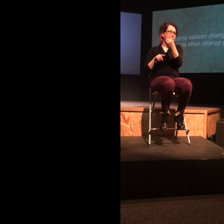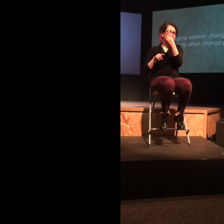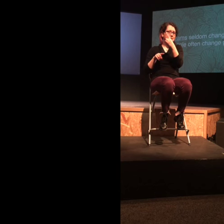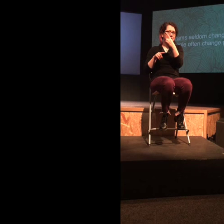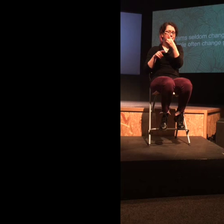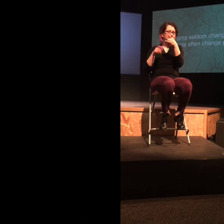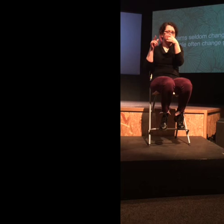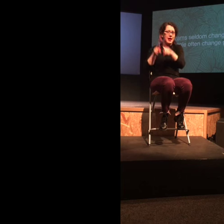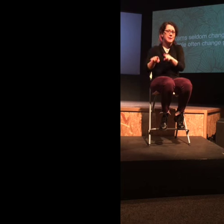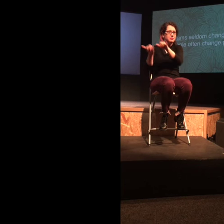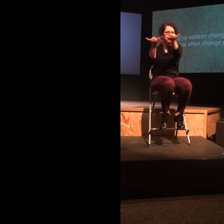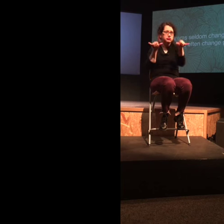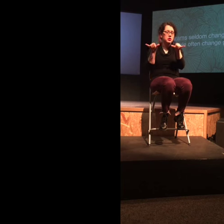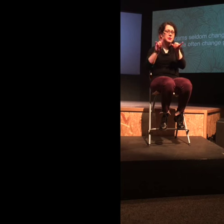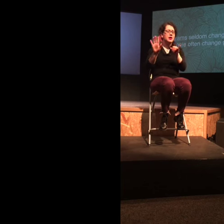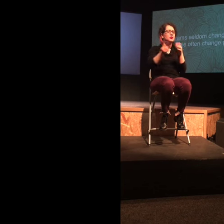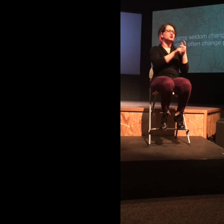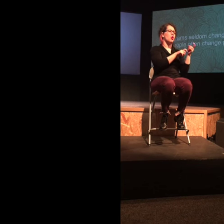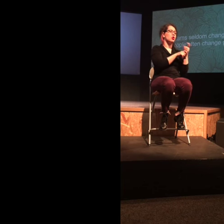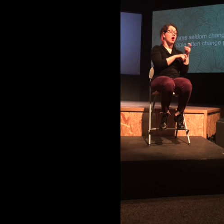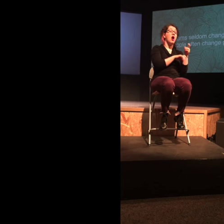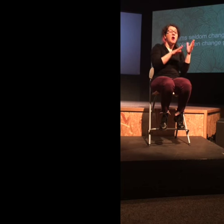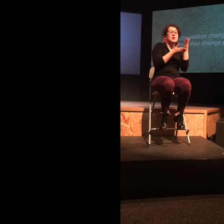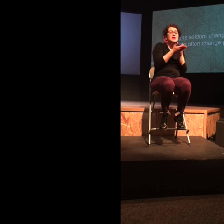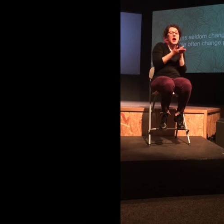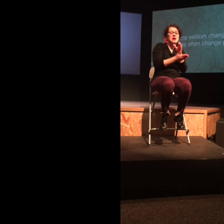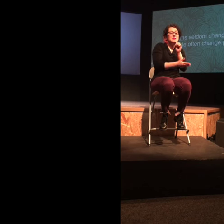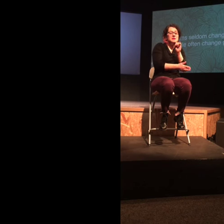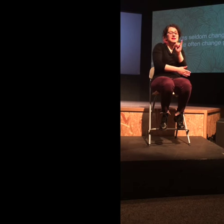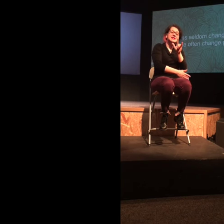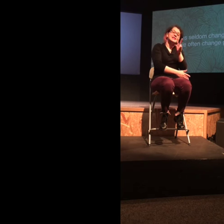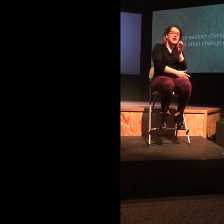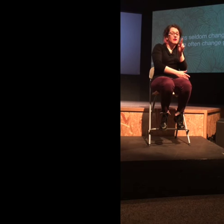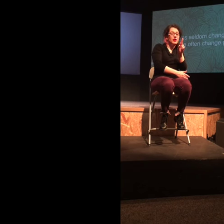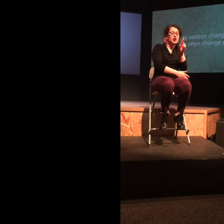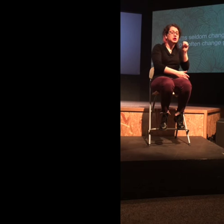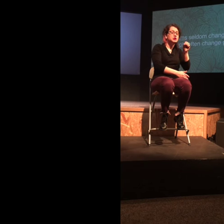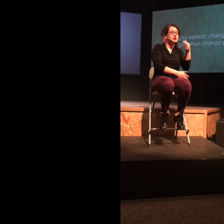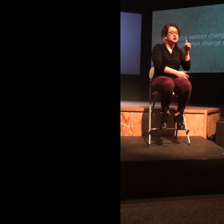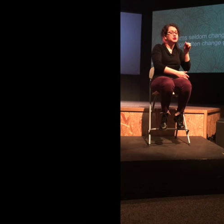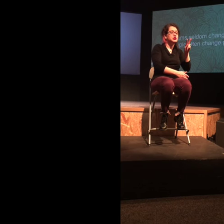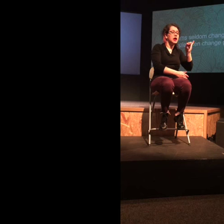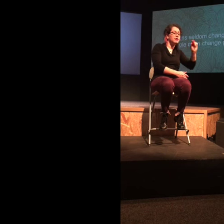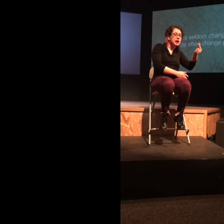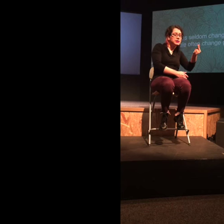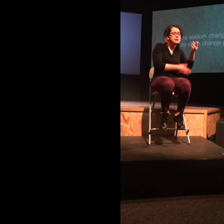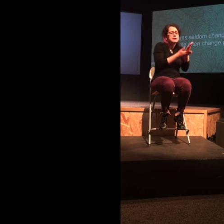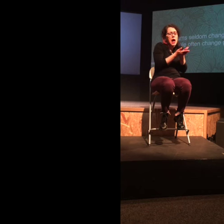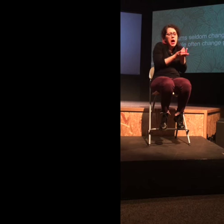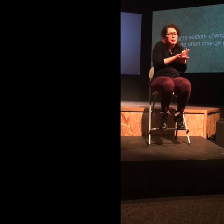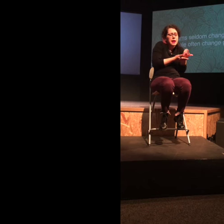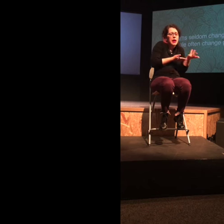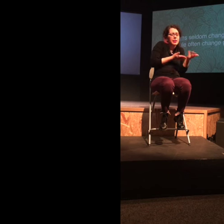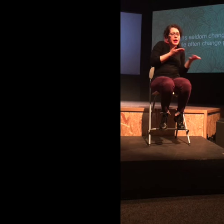bullet, but we kind of jokingly say we found some silver shavings. We found some very hopeful